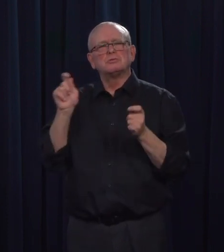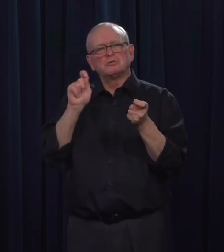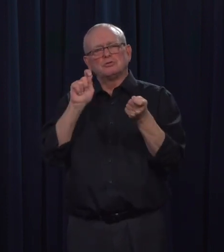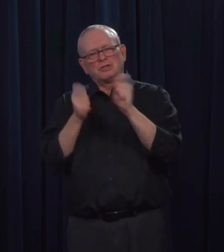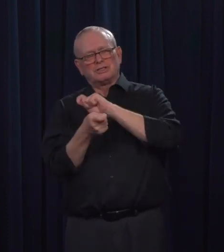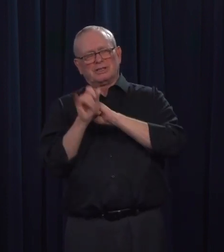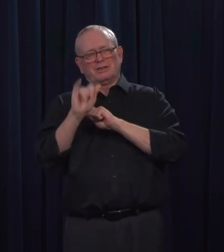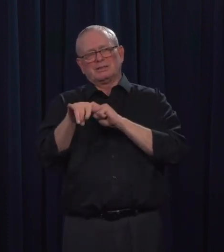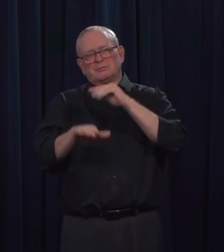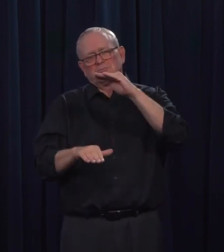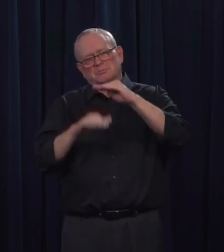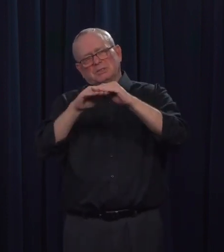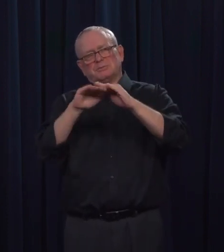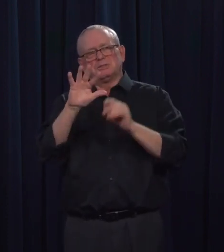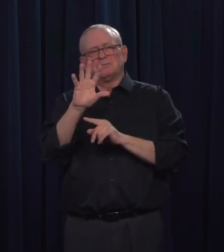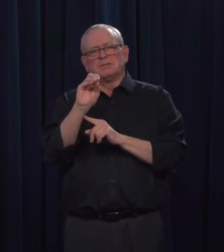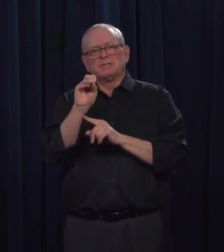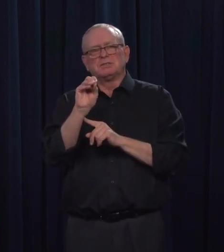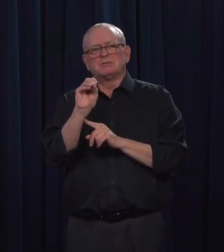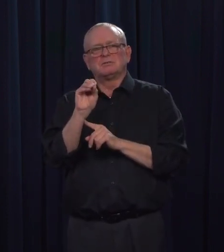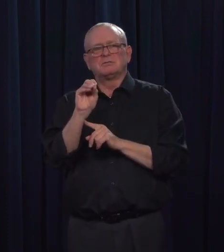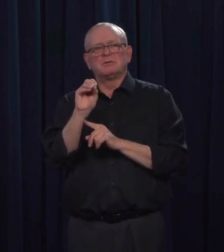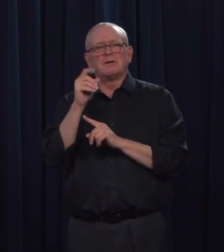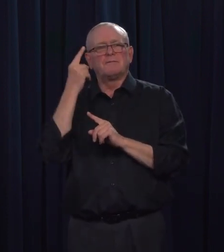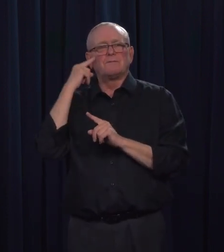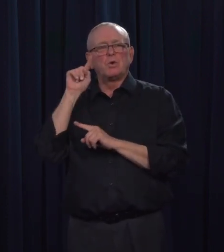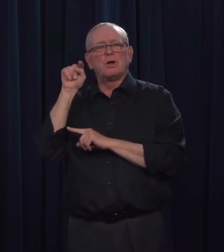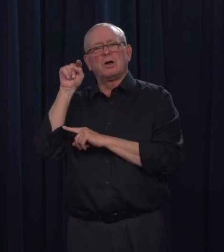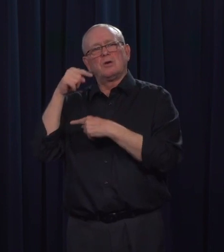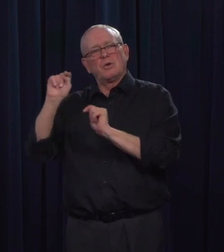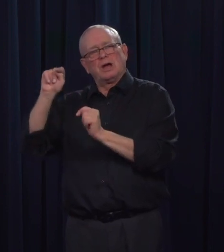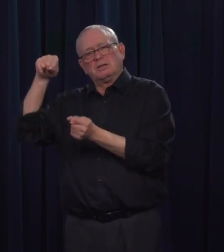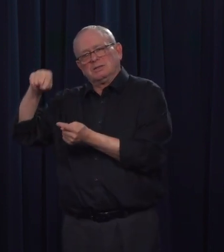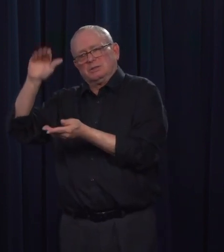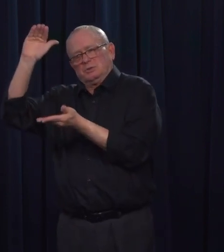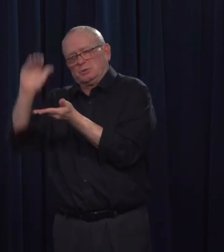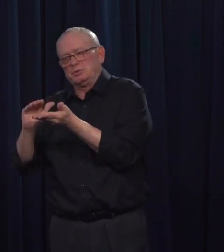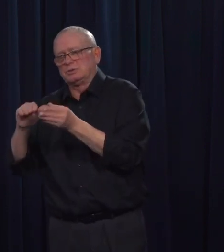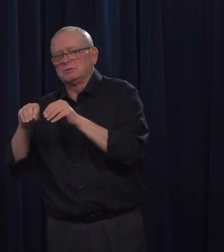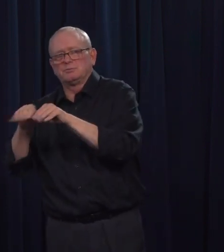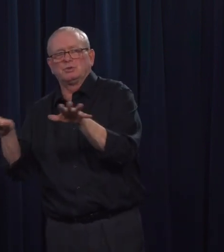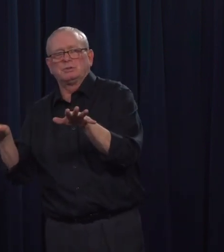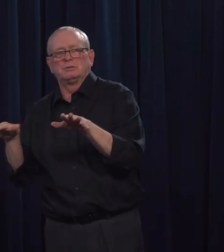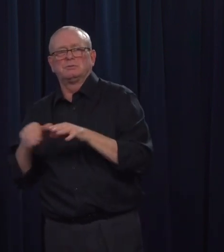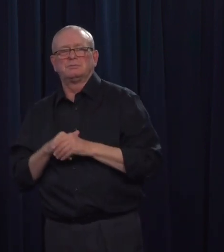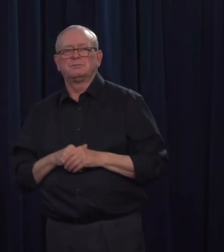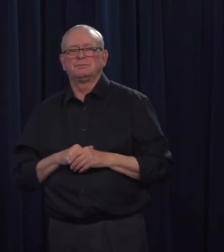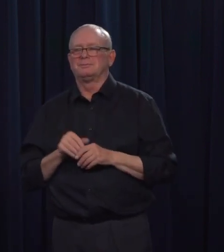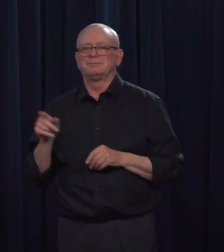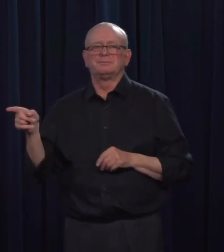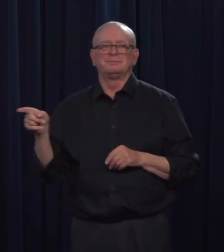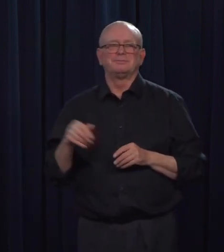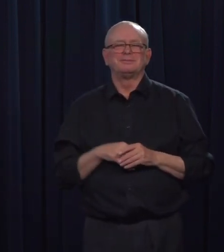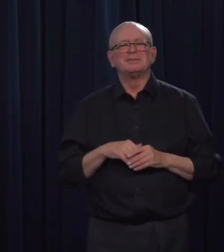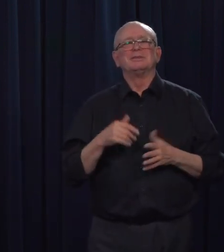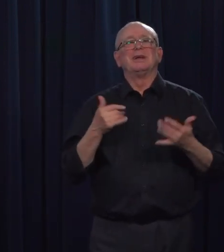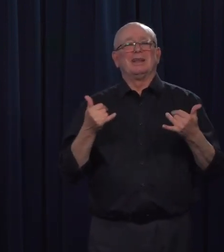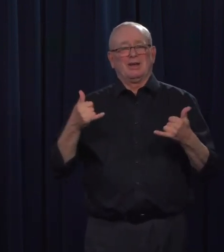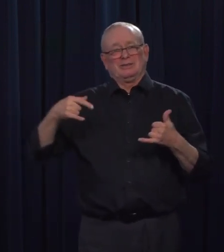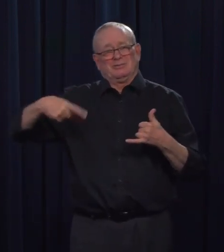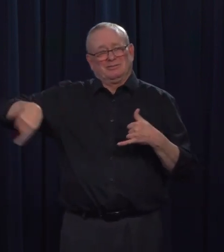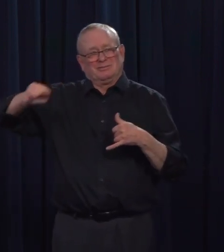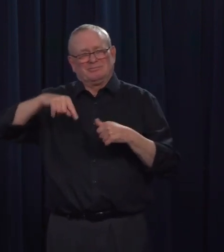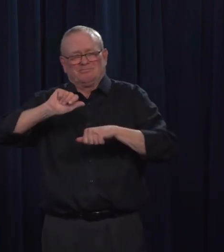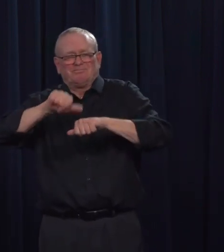the different protective measures that we've put in place have been taken with deliberation, discussion with colleagues in other